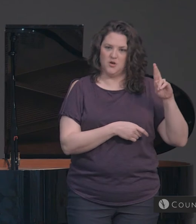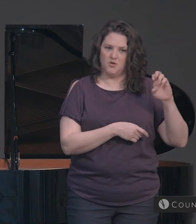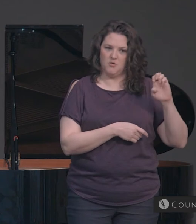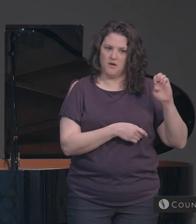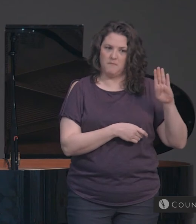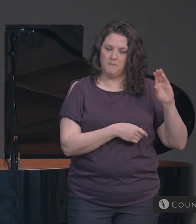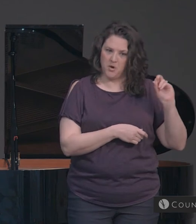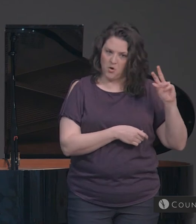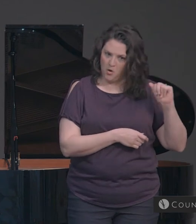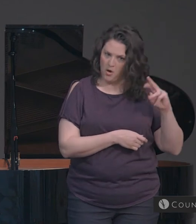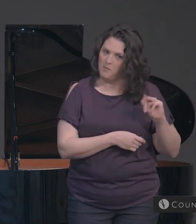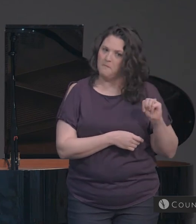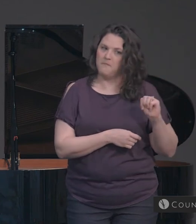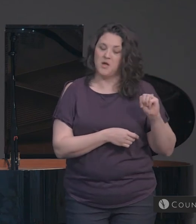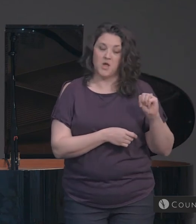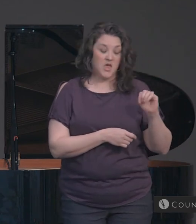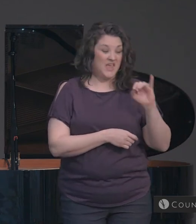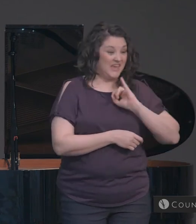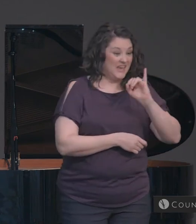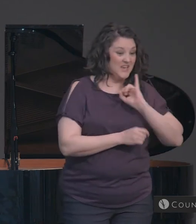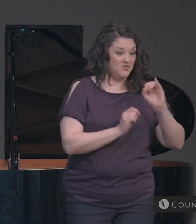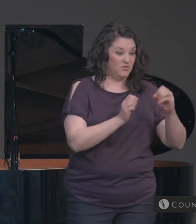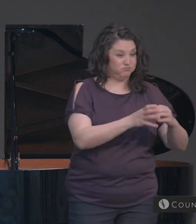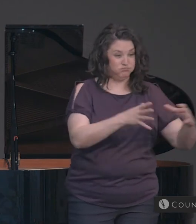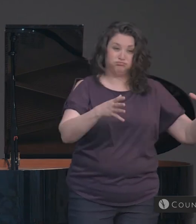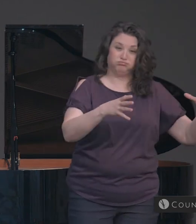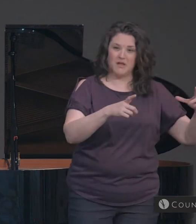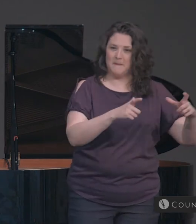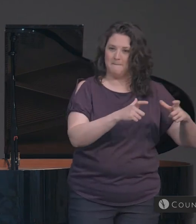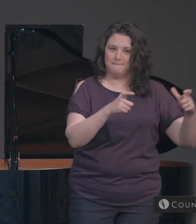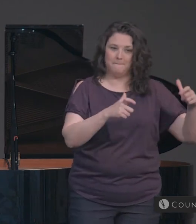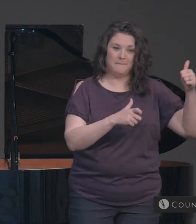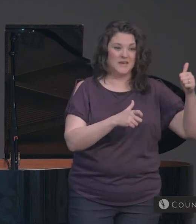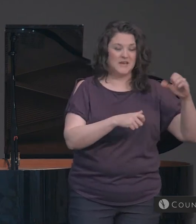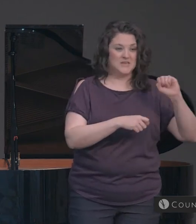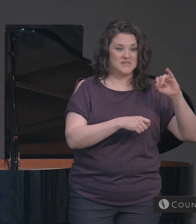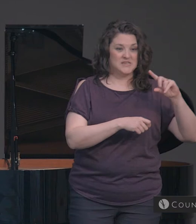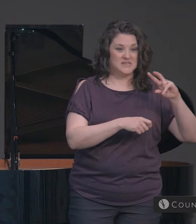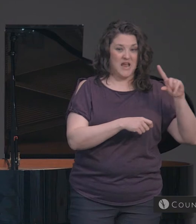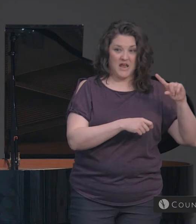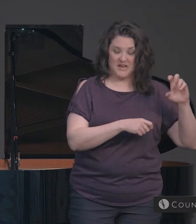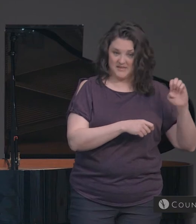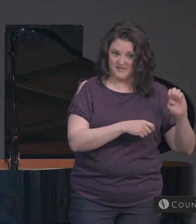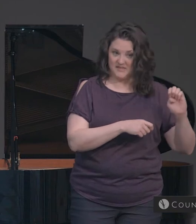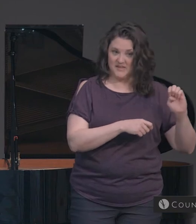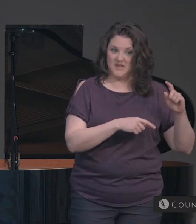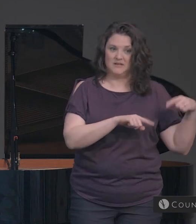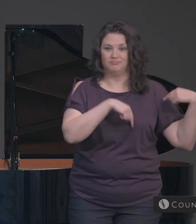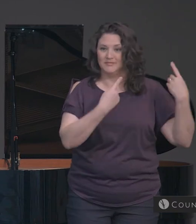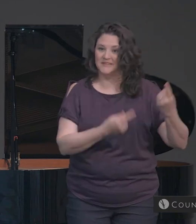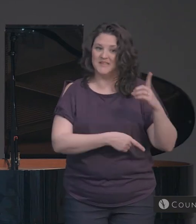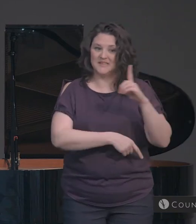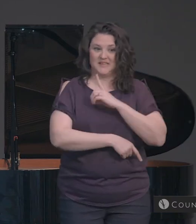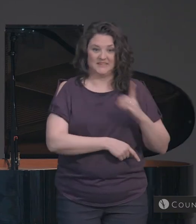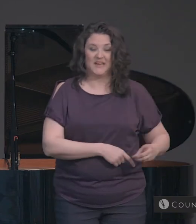its largest geographical size since the times of David and Solomon. And it was